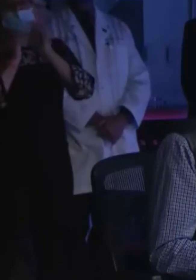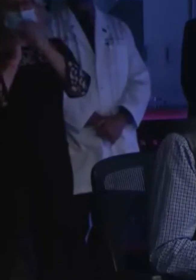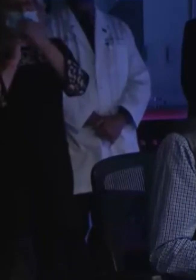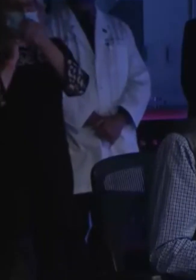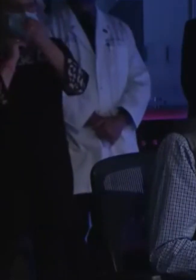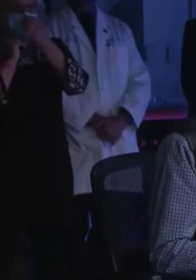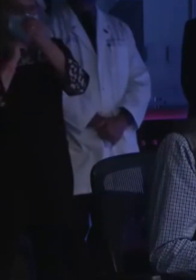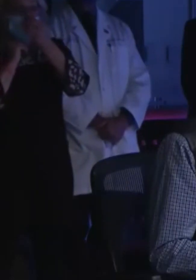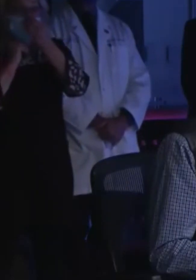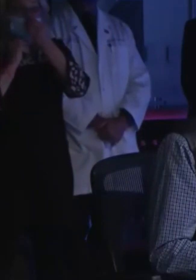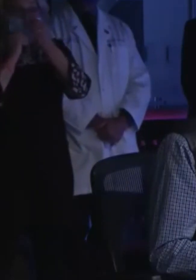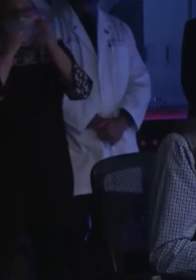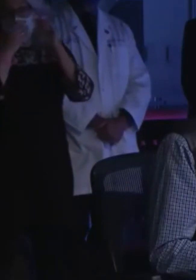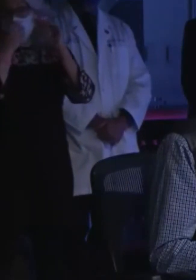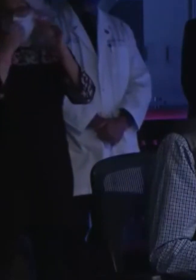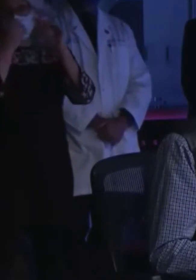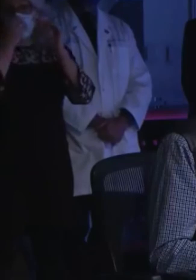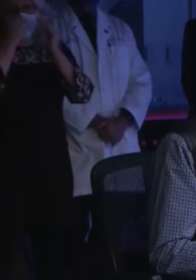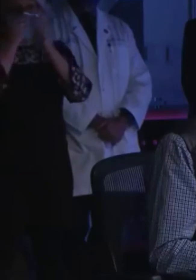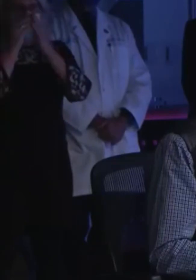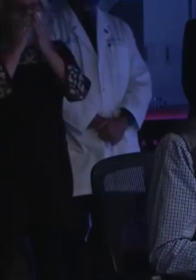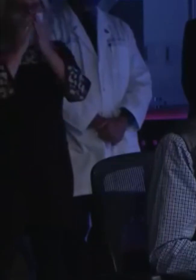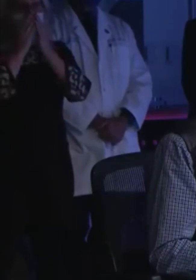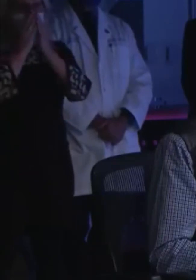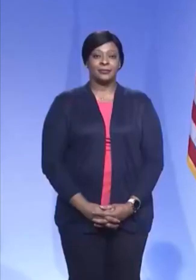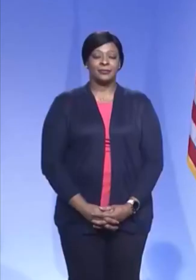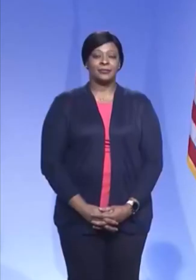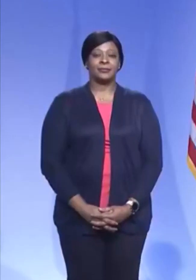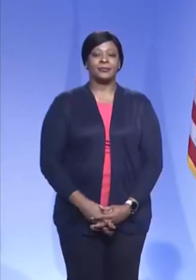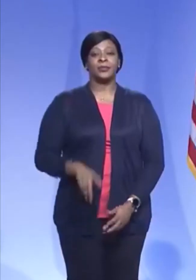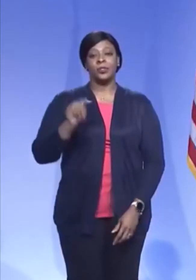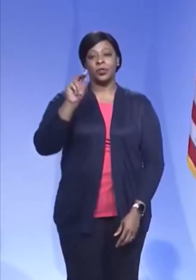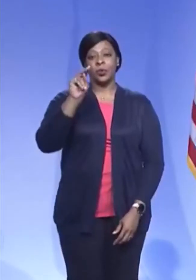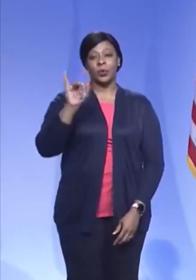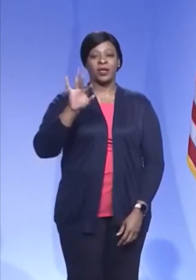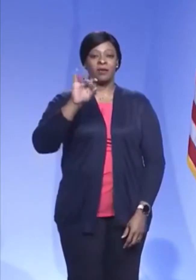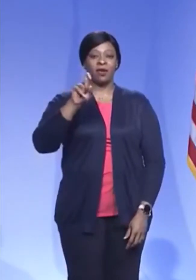Tony Sloan with Fox 13 Memphis.